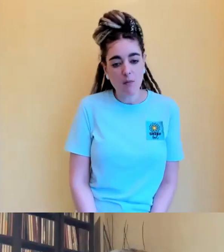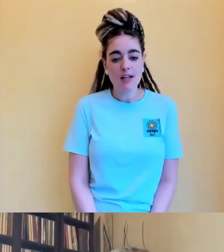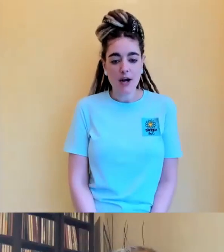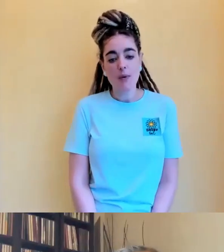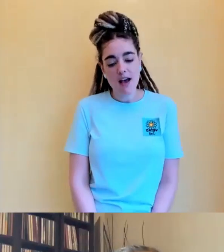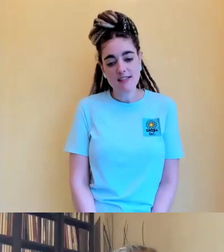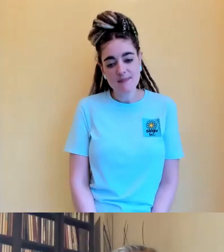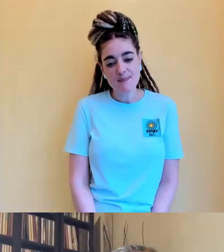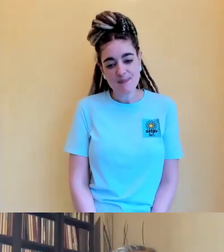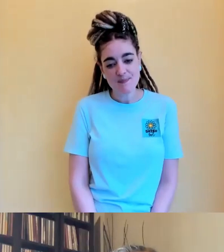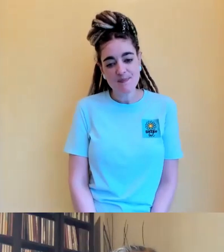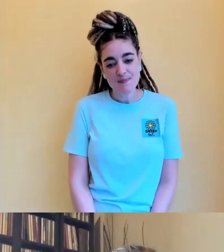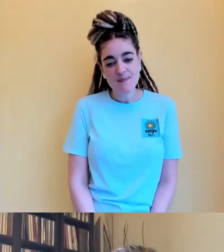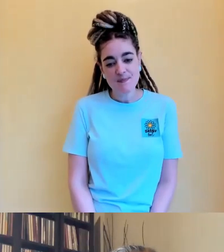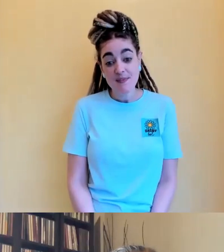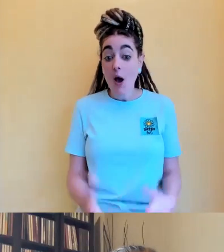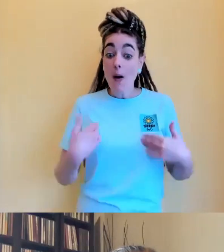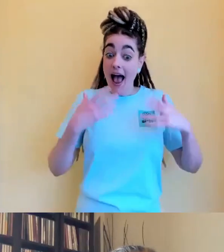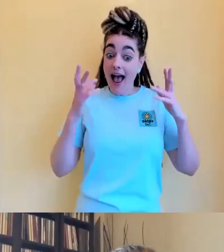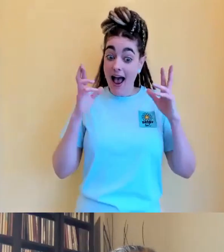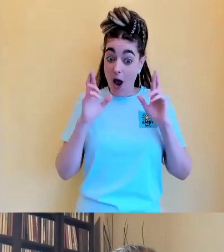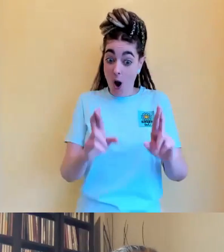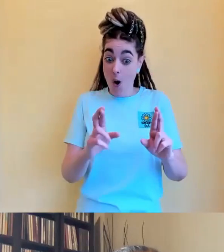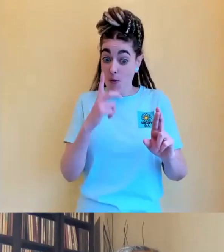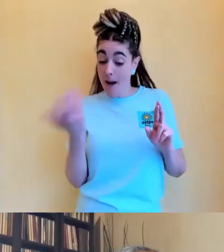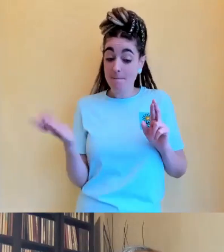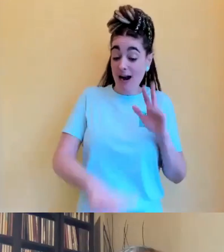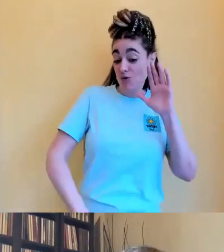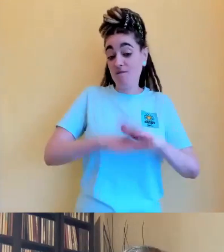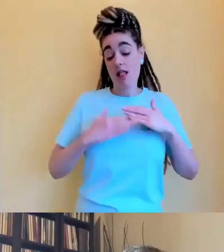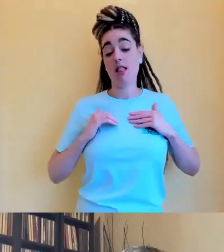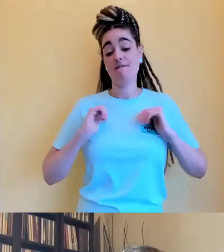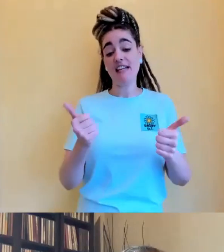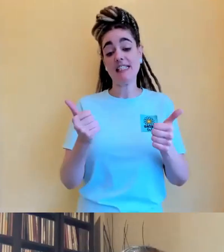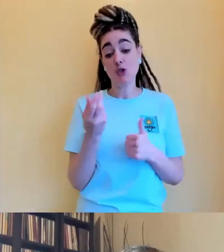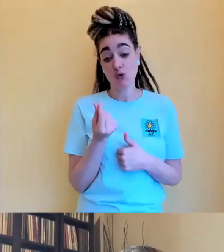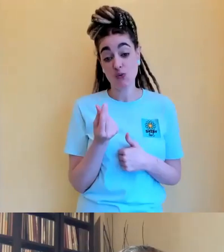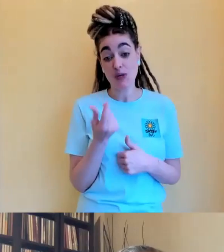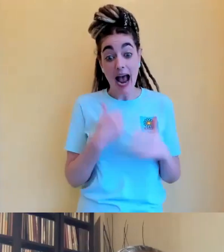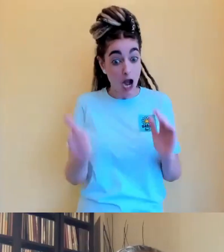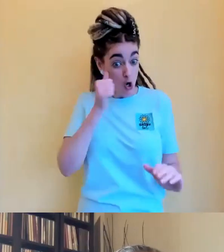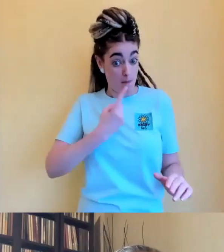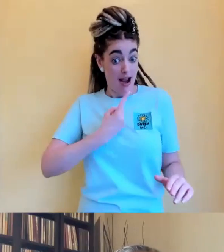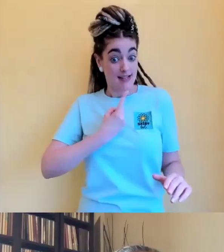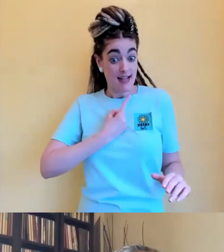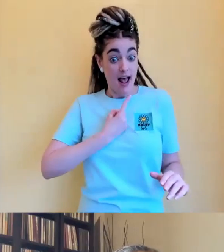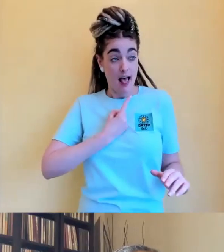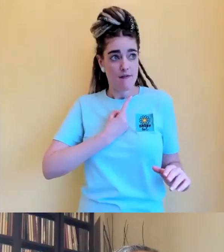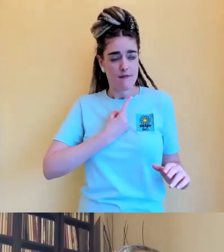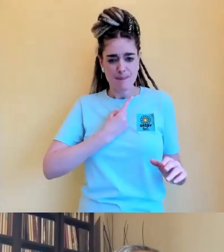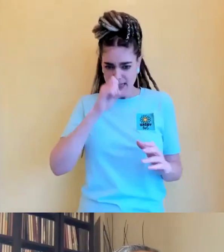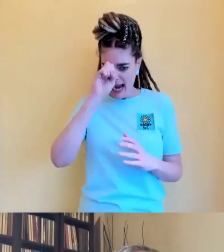coping, and what's going on with us. Well, I hope you get back to full health soon. I know from my own experience, I've had a few experiences where I've had